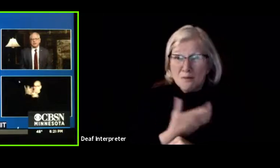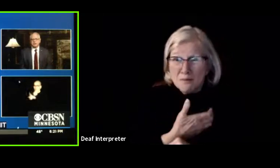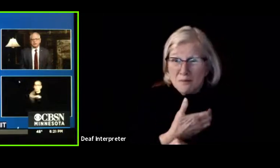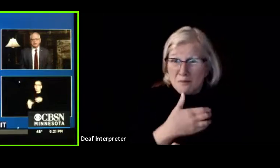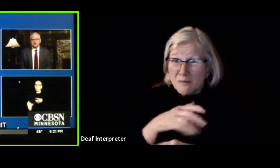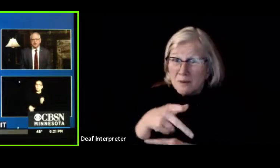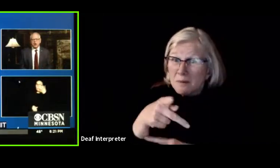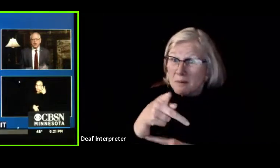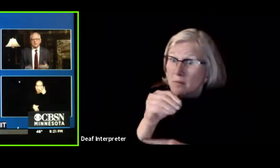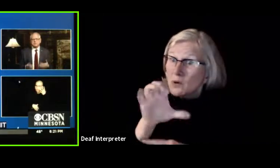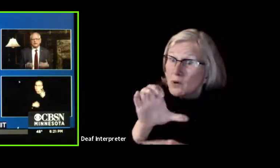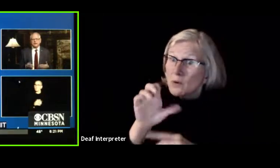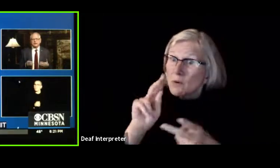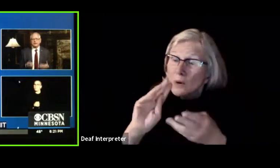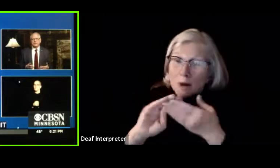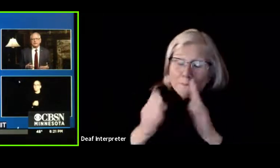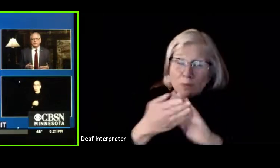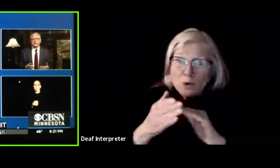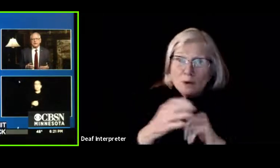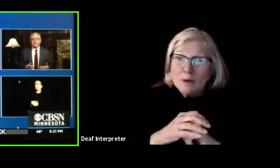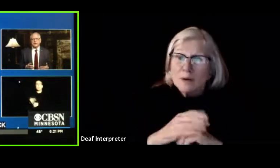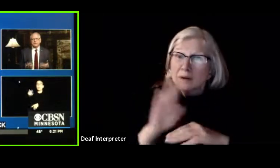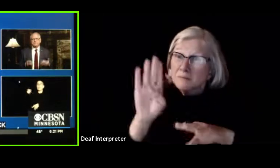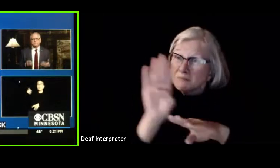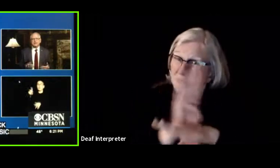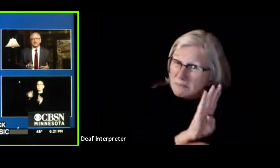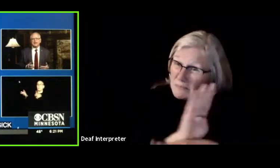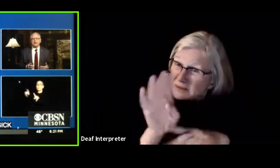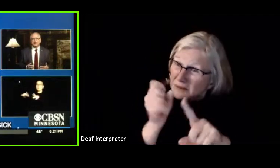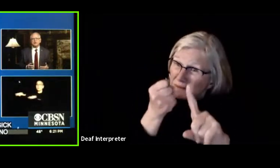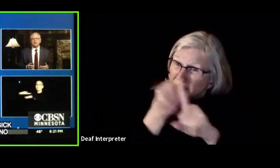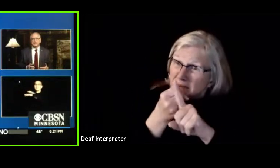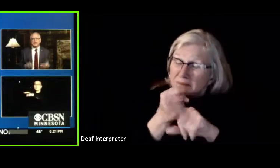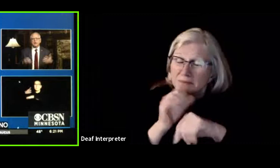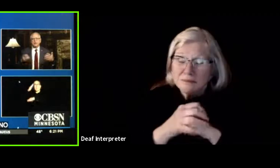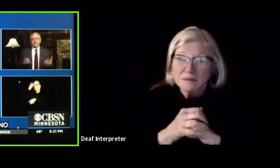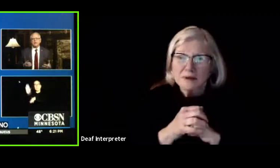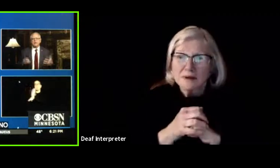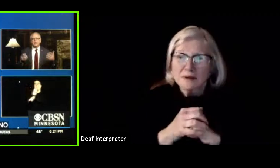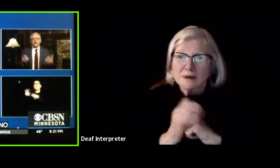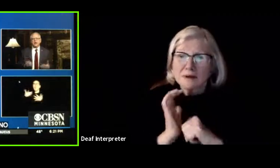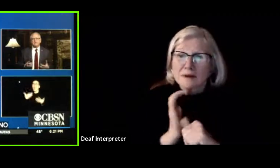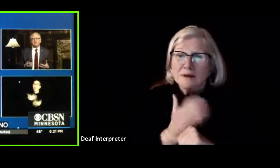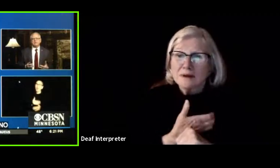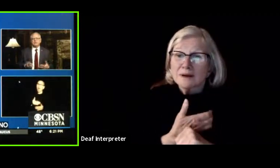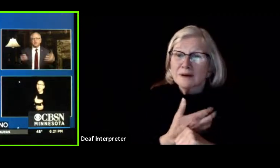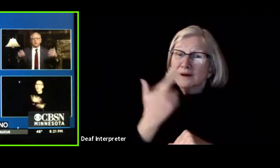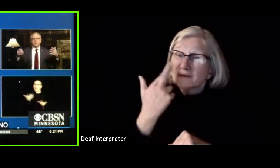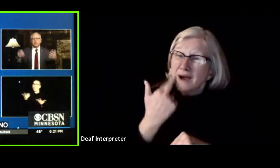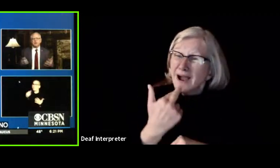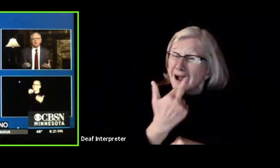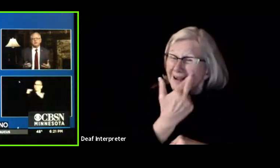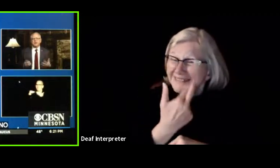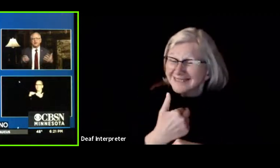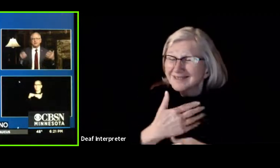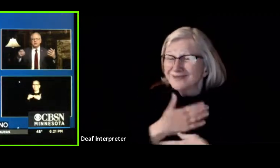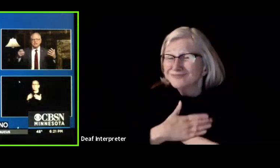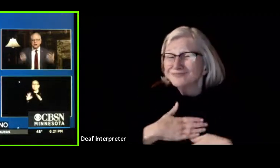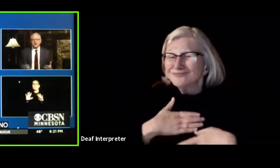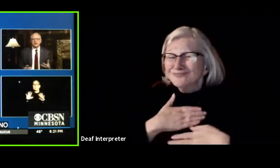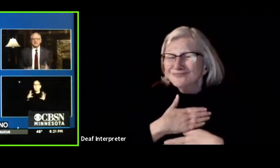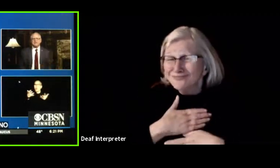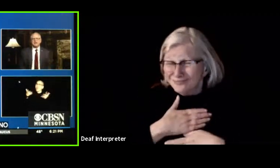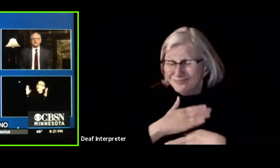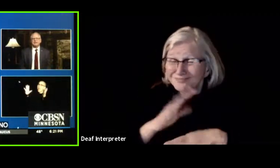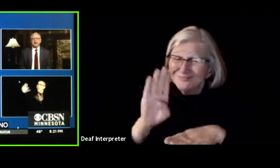that it hurts. Our hospitality industry is predicated on creating wonderful atmospheres where we're close together,